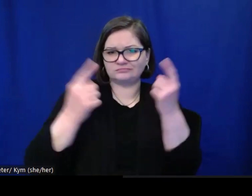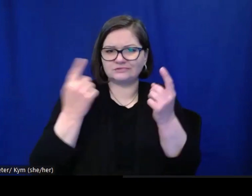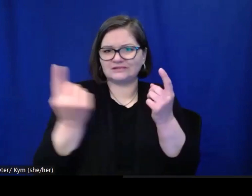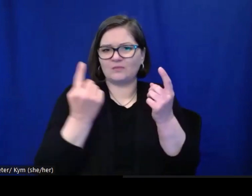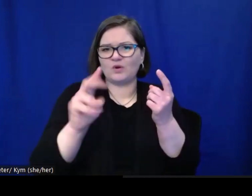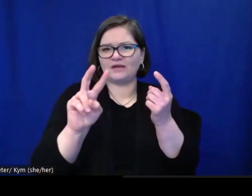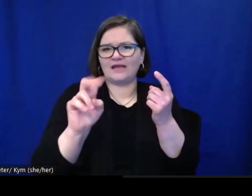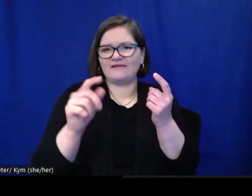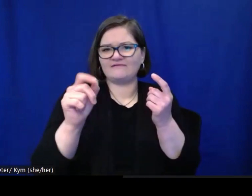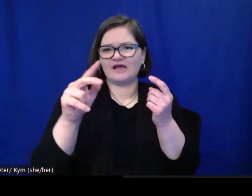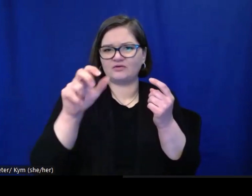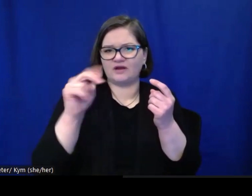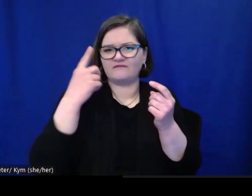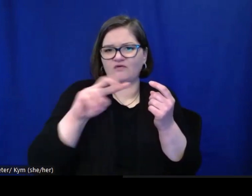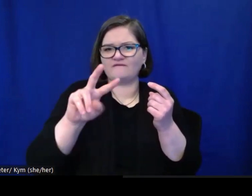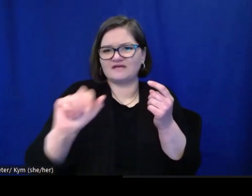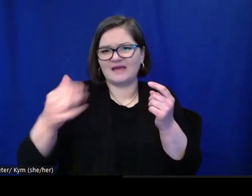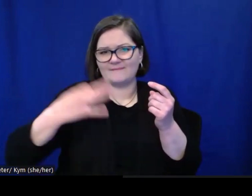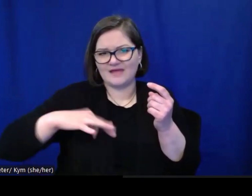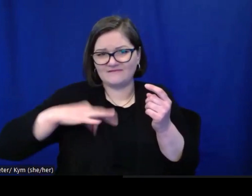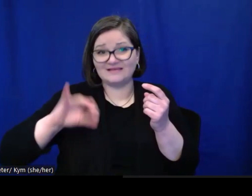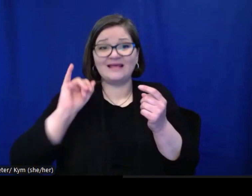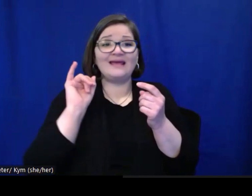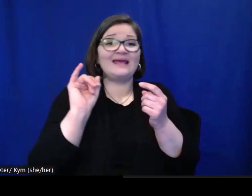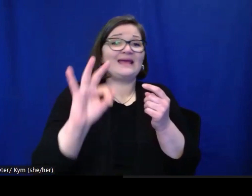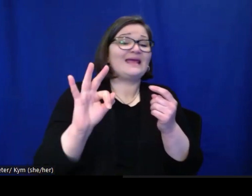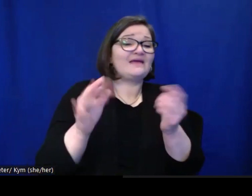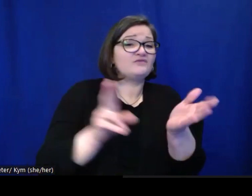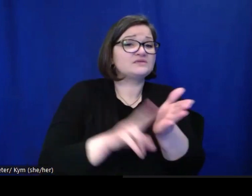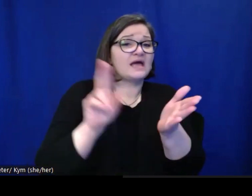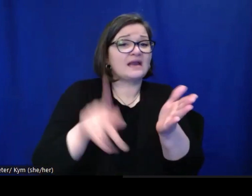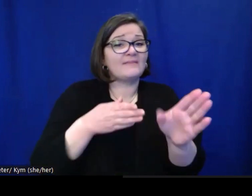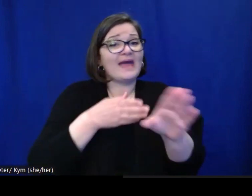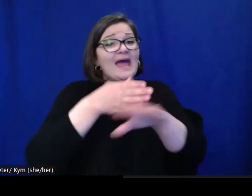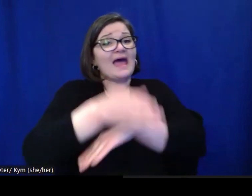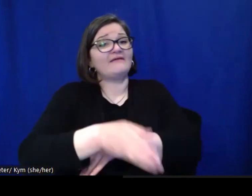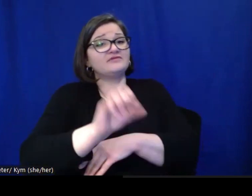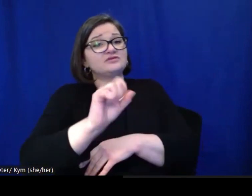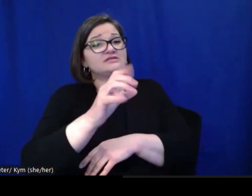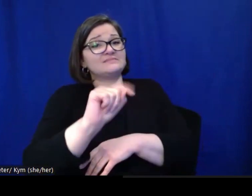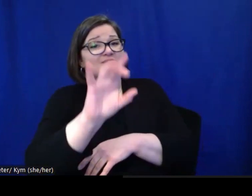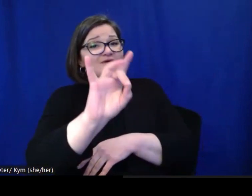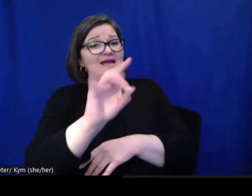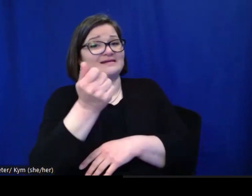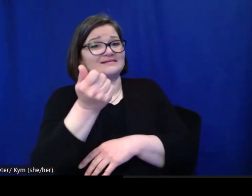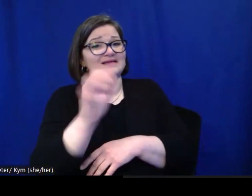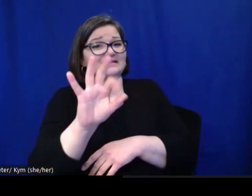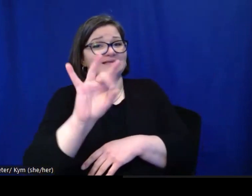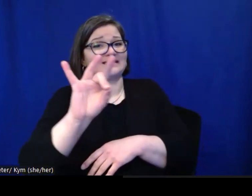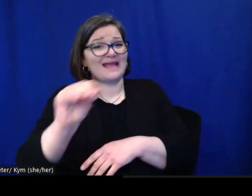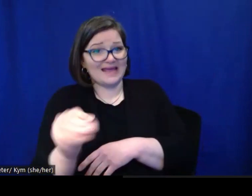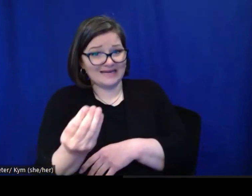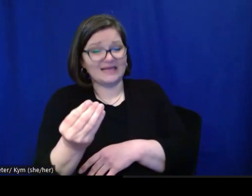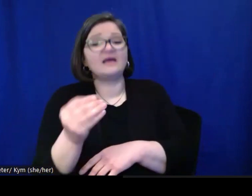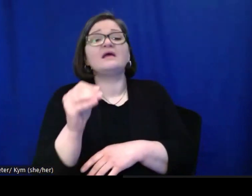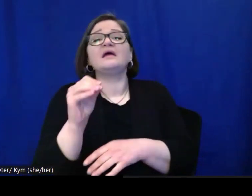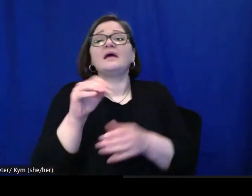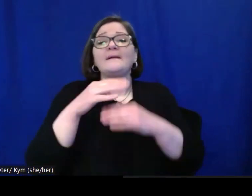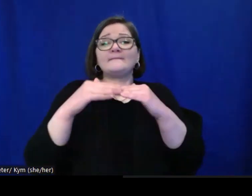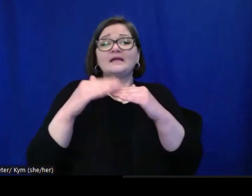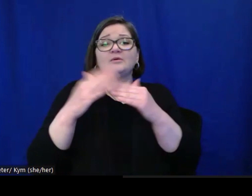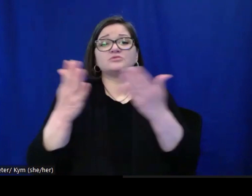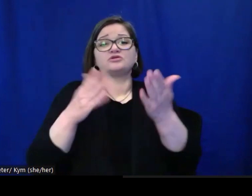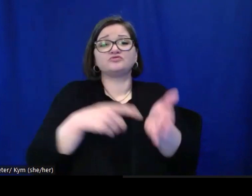VA benefits, okay? If you're enlisted after September 8th of 1990, a minimum service requirement